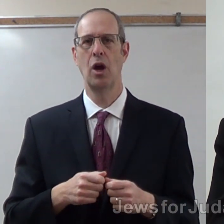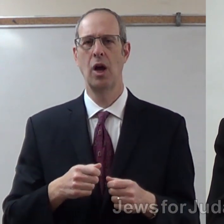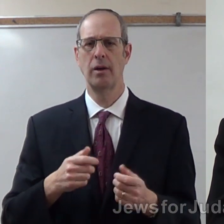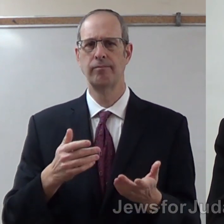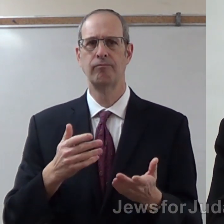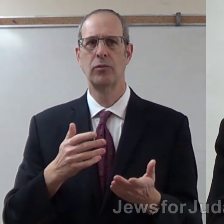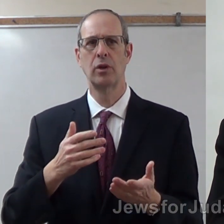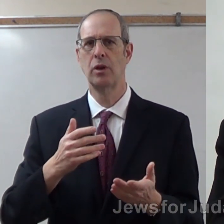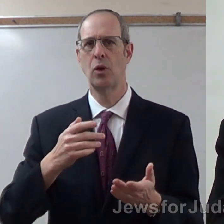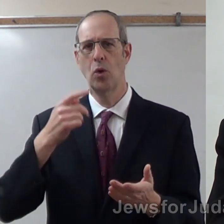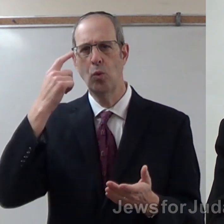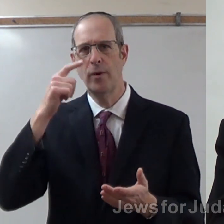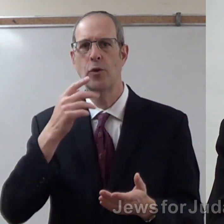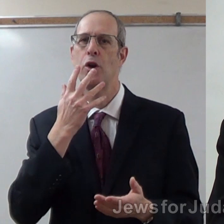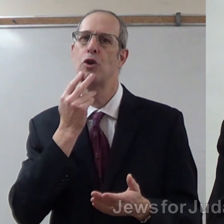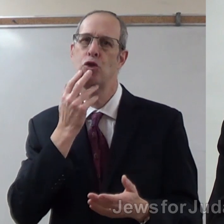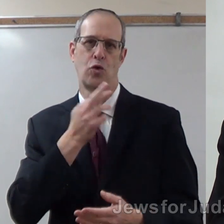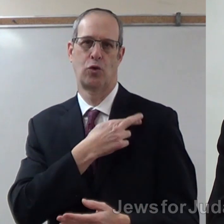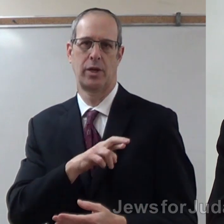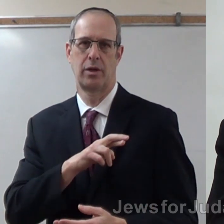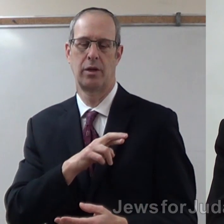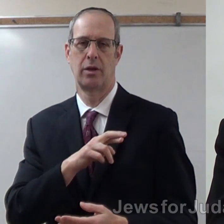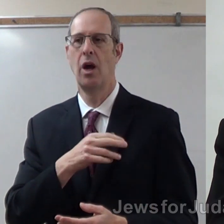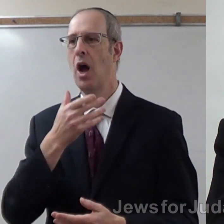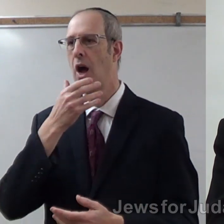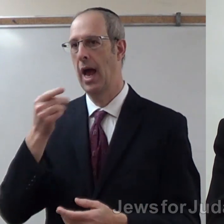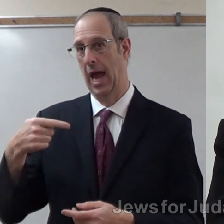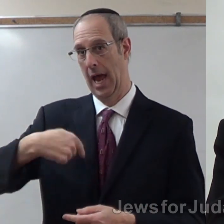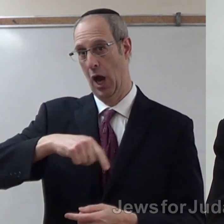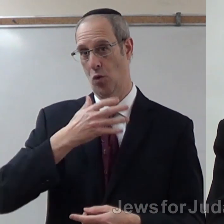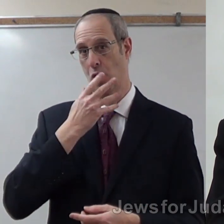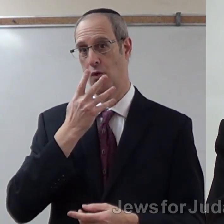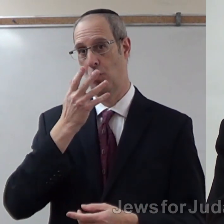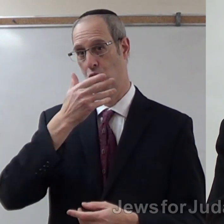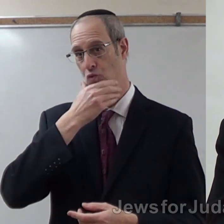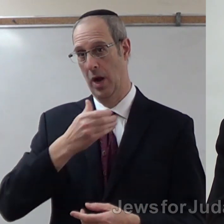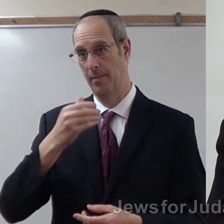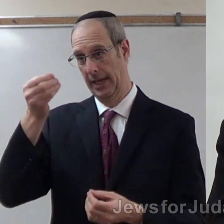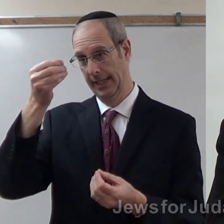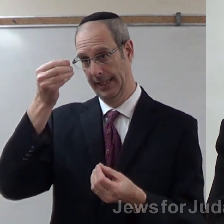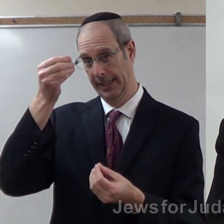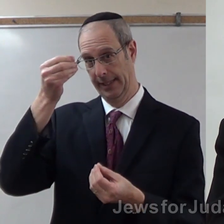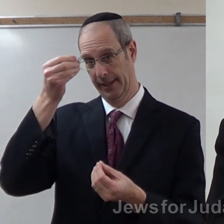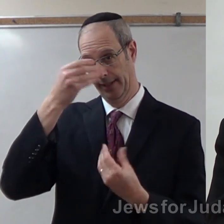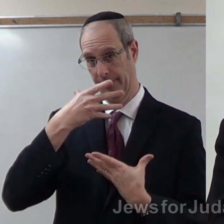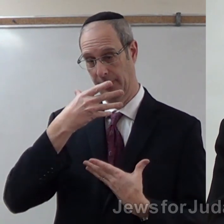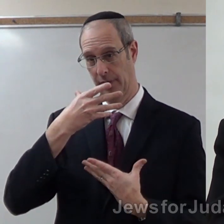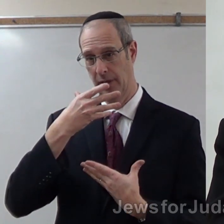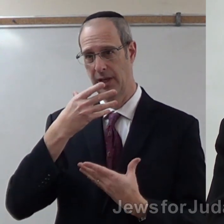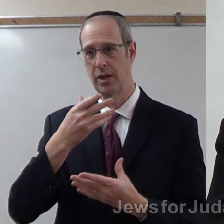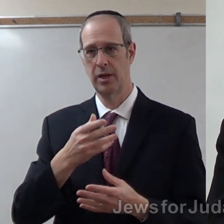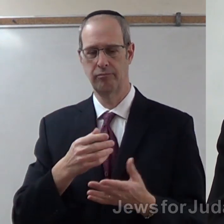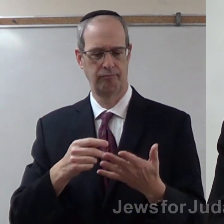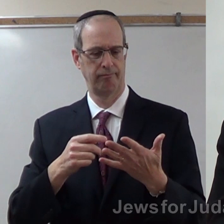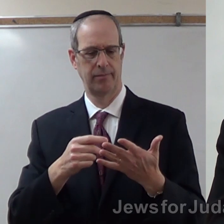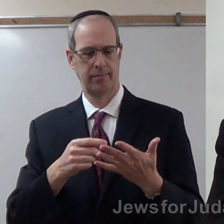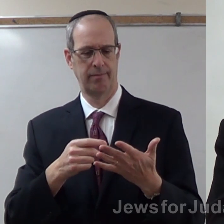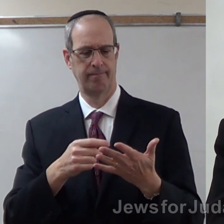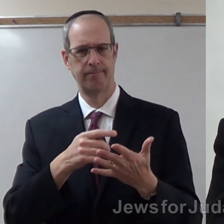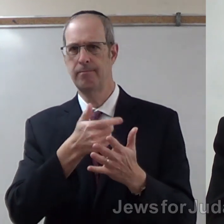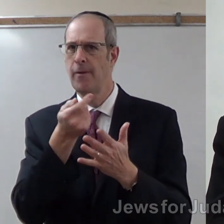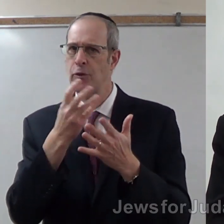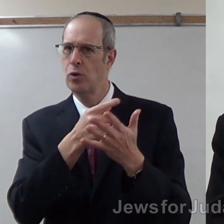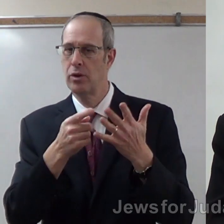Judaism? And our rabbis teach us that one of the main purposes, actually they say